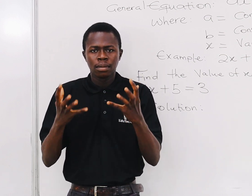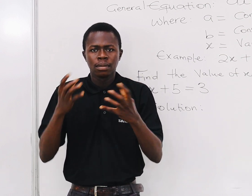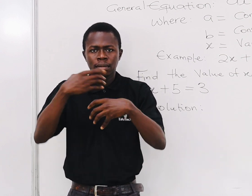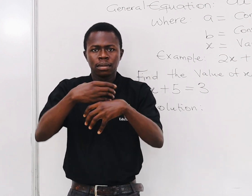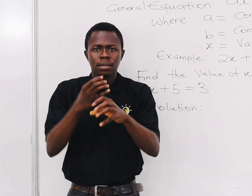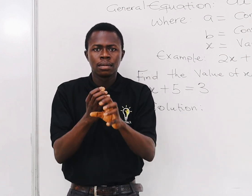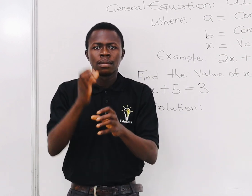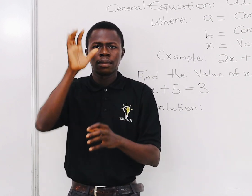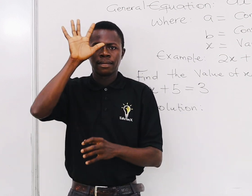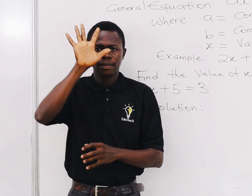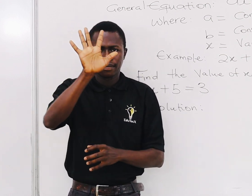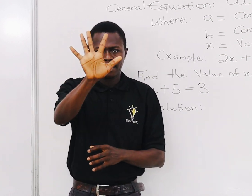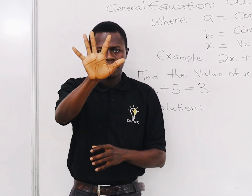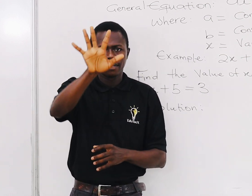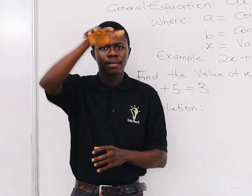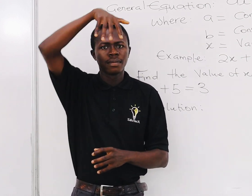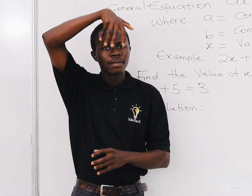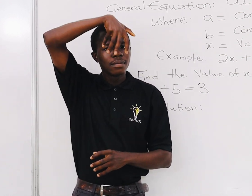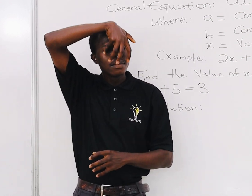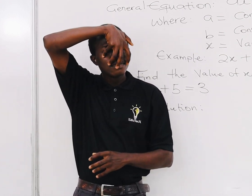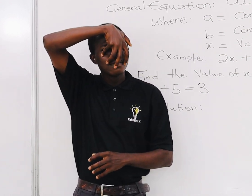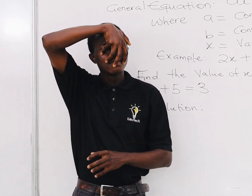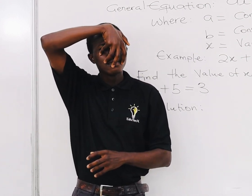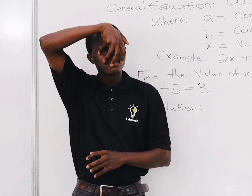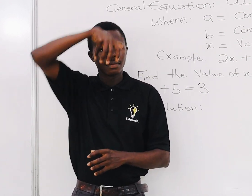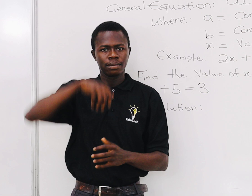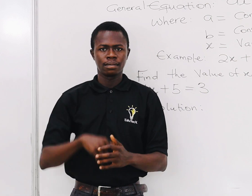wants to create 5 masks,